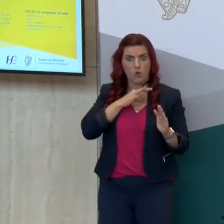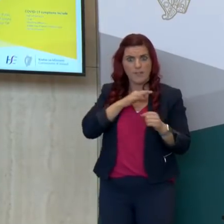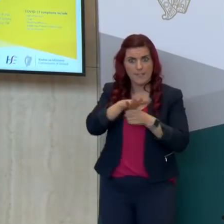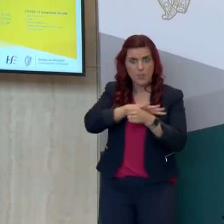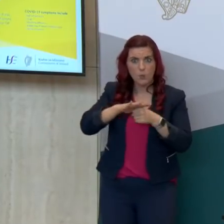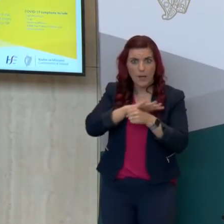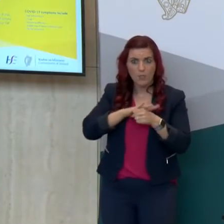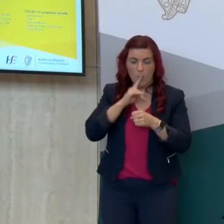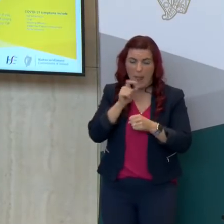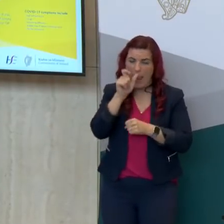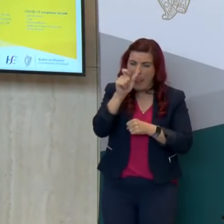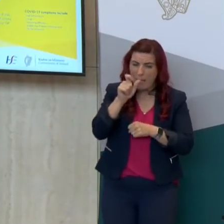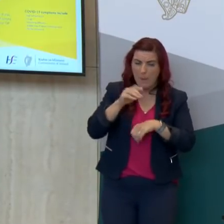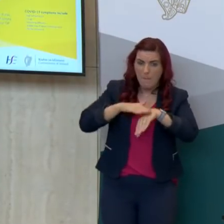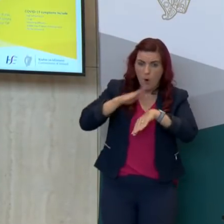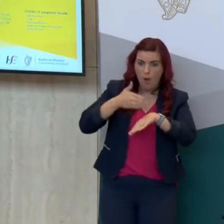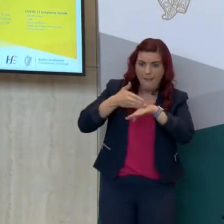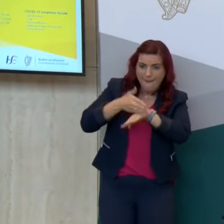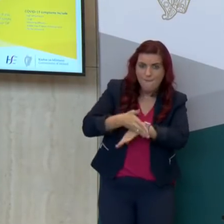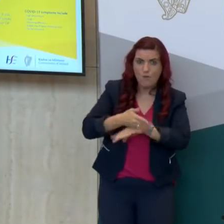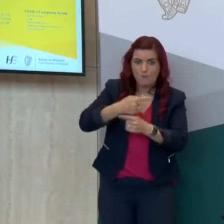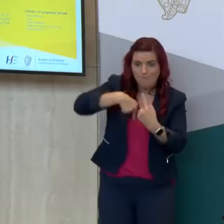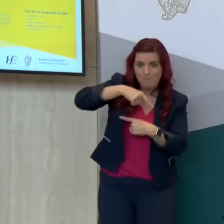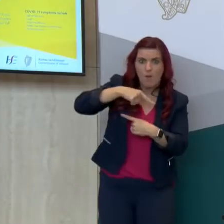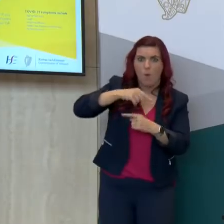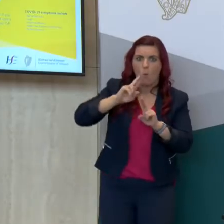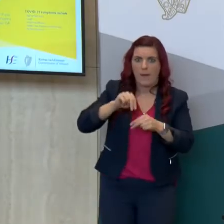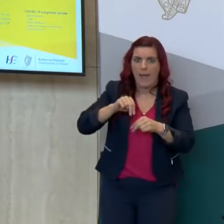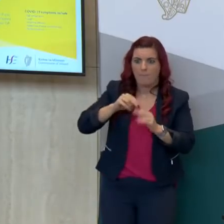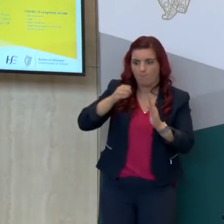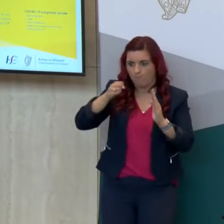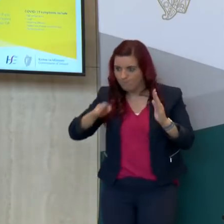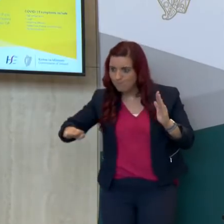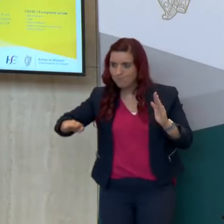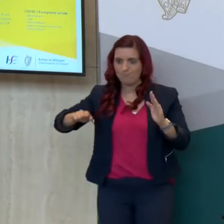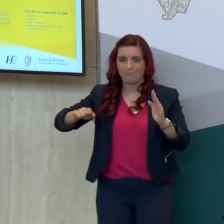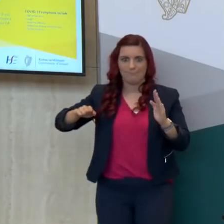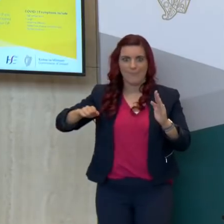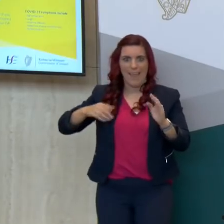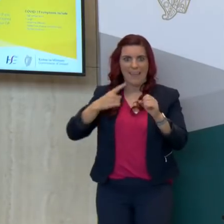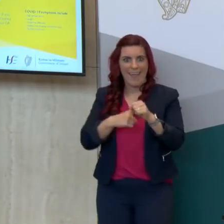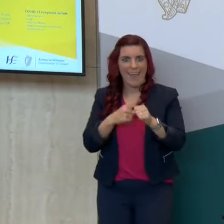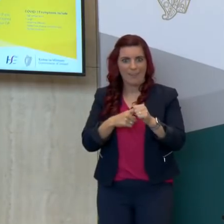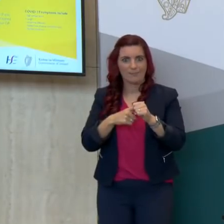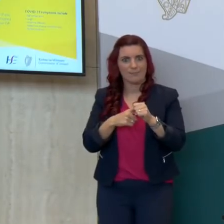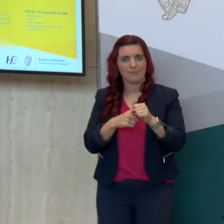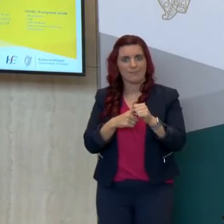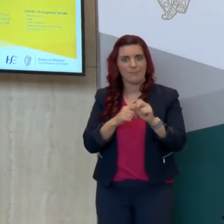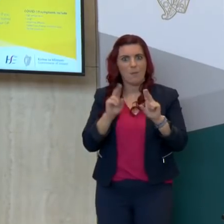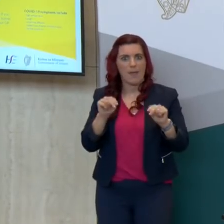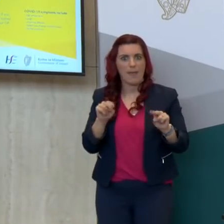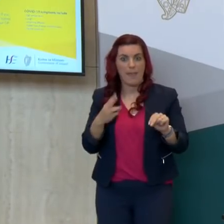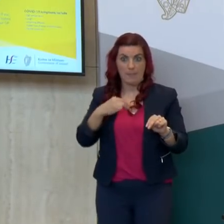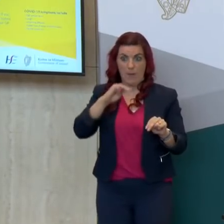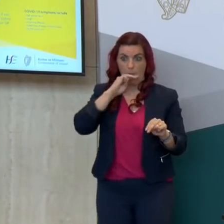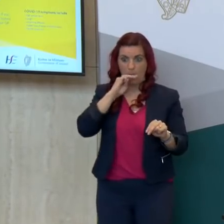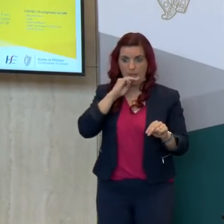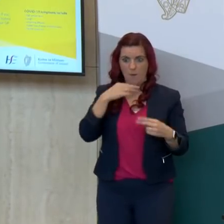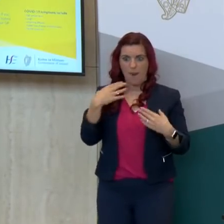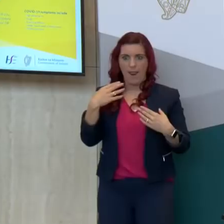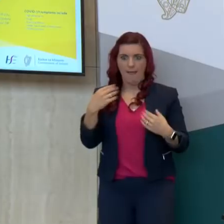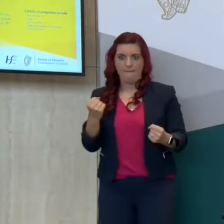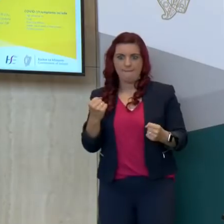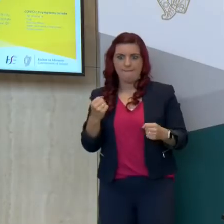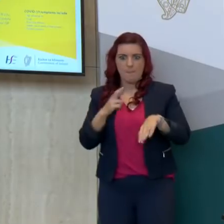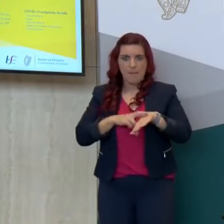with a little bit more effort. We can get it to a place where it's decreasing right back down again, and that would obviously give us very significant